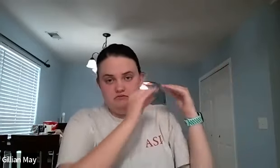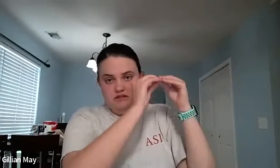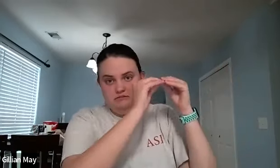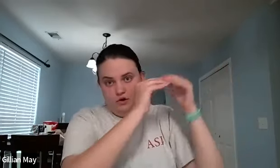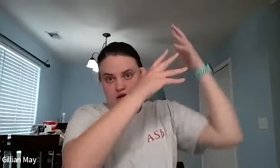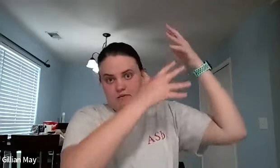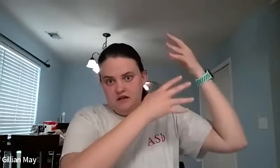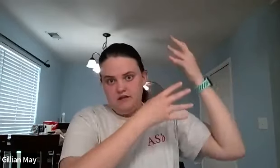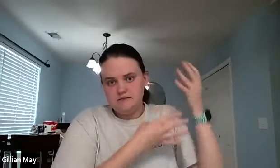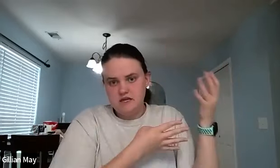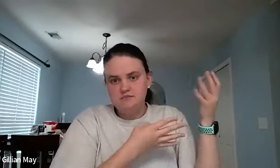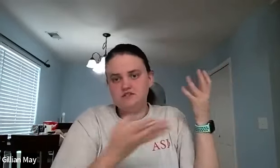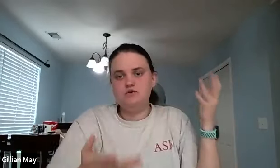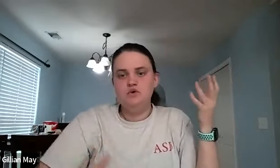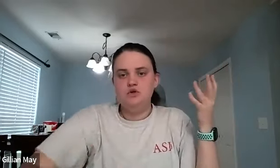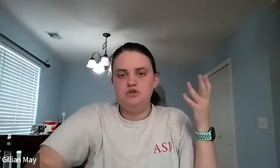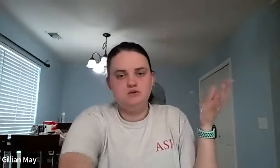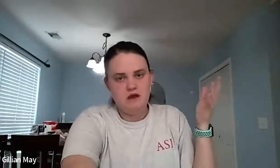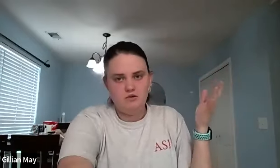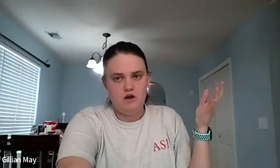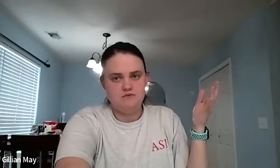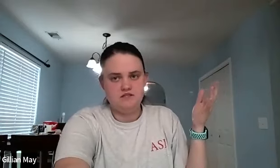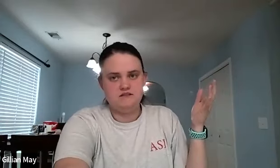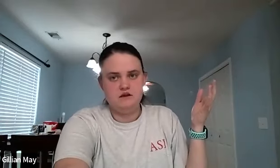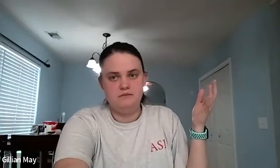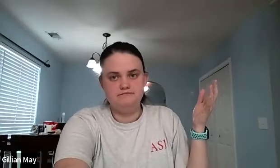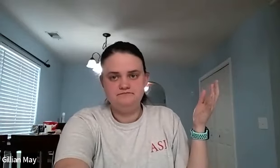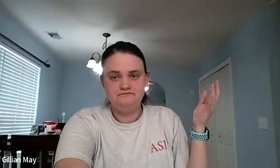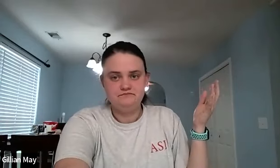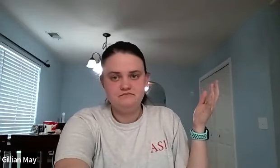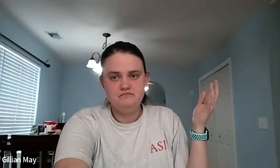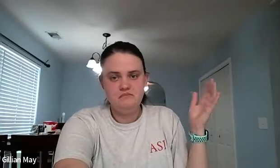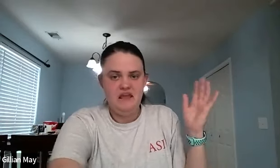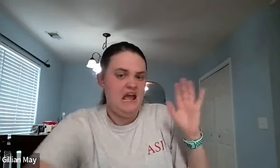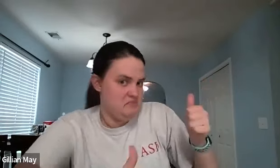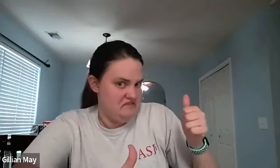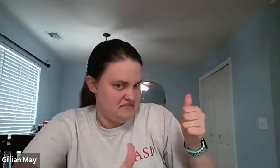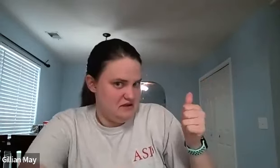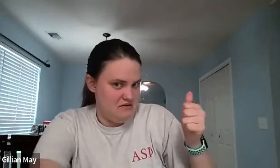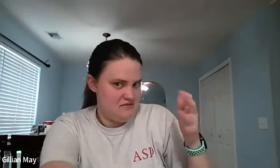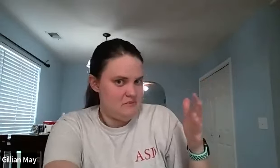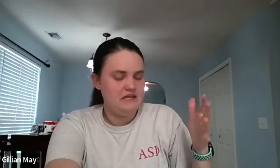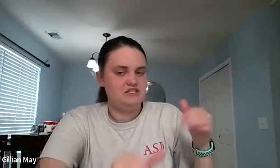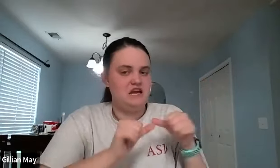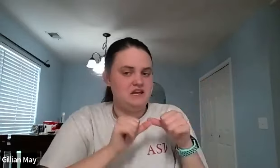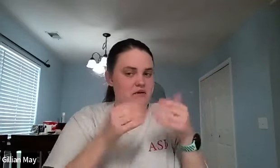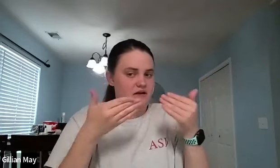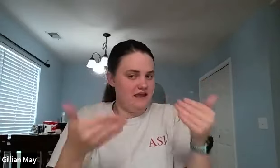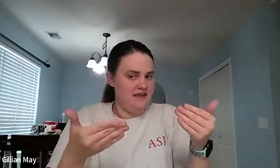really broken out timestamps. So you do have more options. I hope if that's okay with everybody, it's just kind of going on ahead